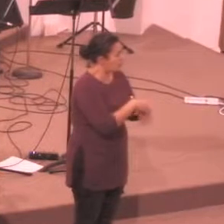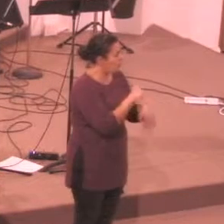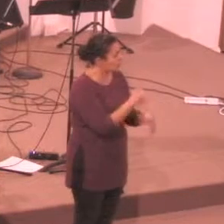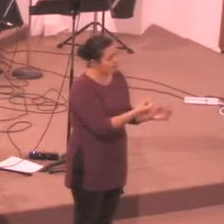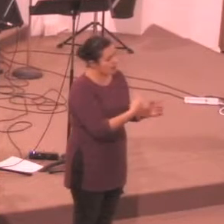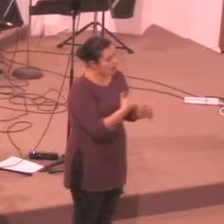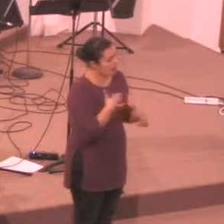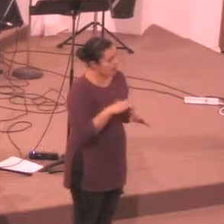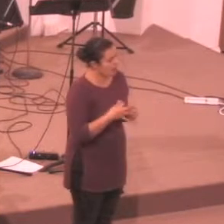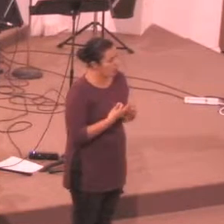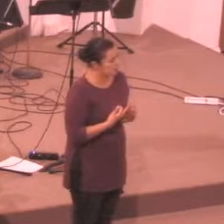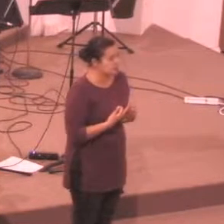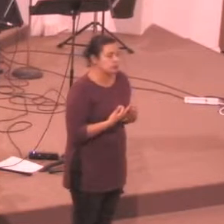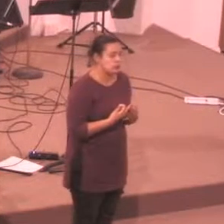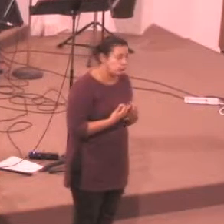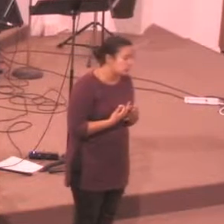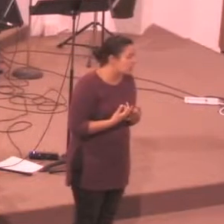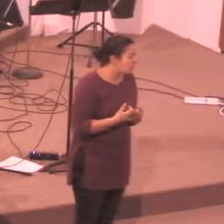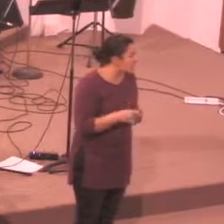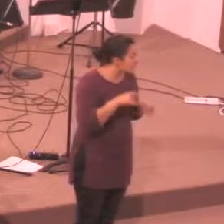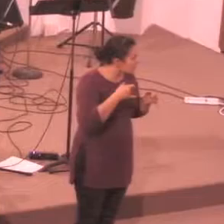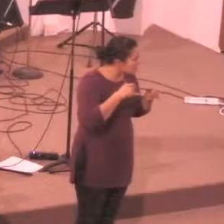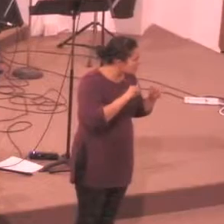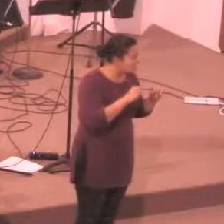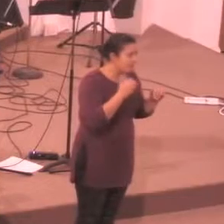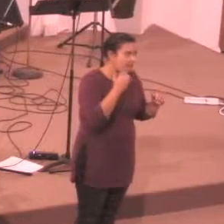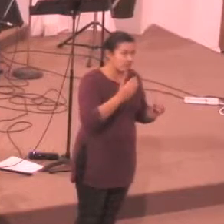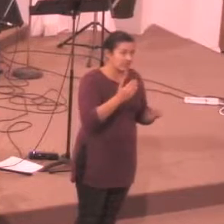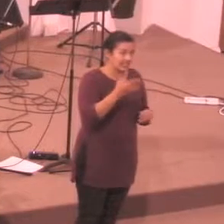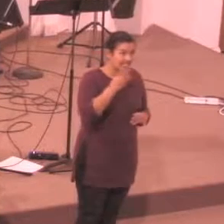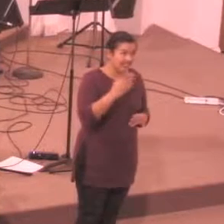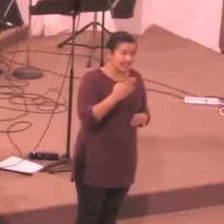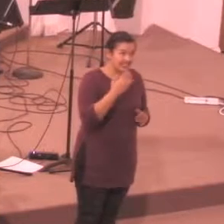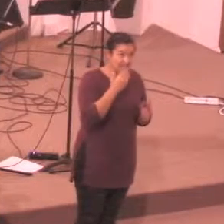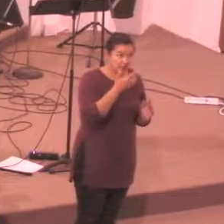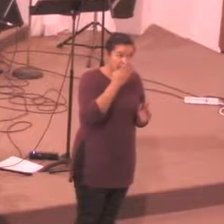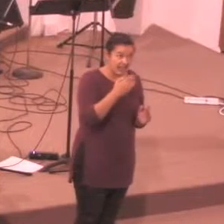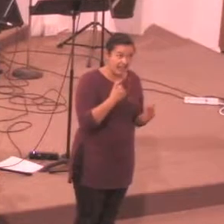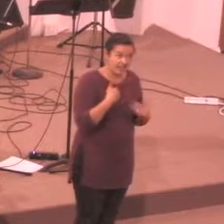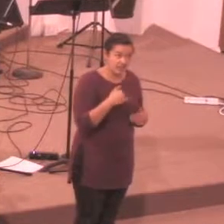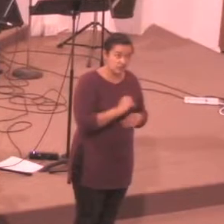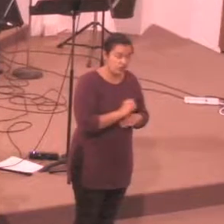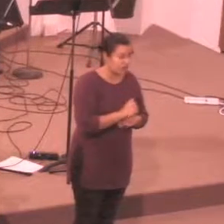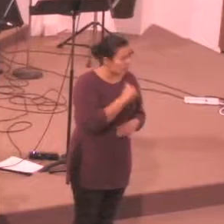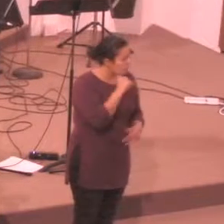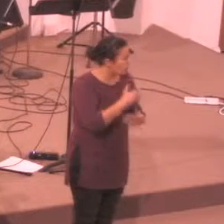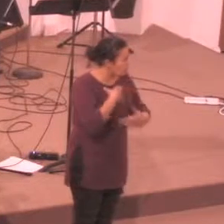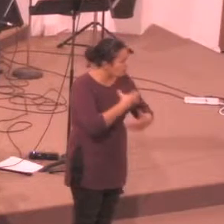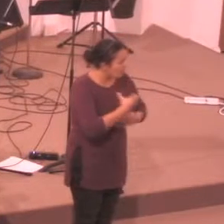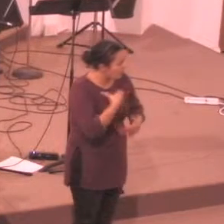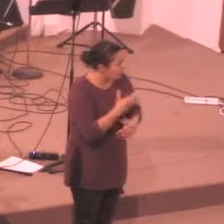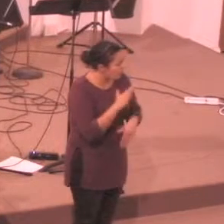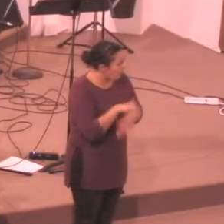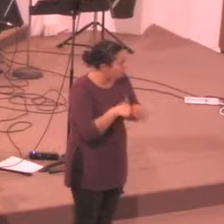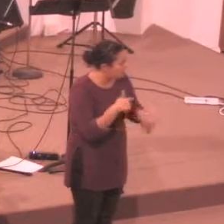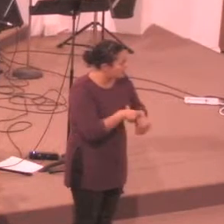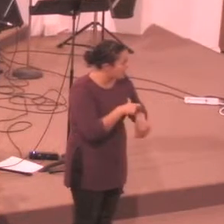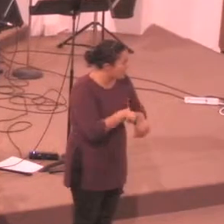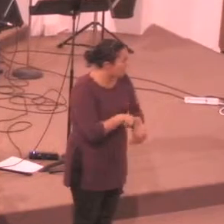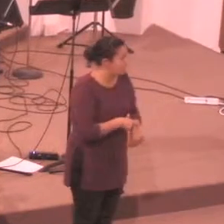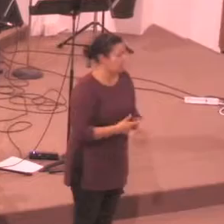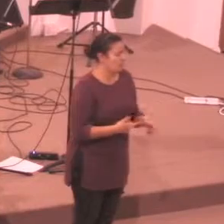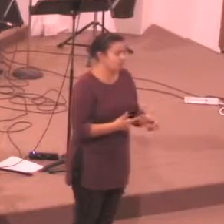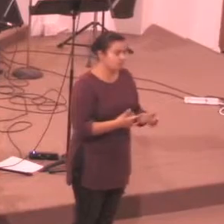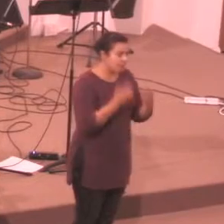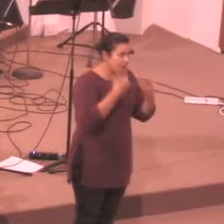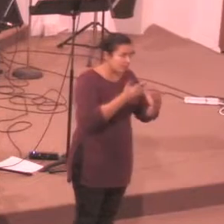thankful you have a job. You know, quit complaining about your job. Be thankful for your job. My wife beat me over the head tons